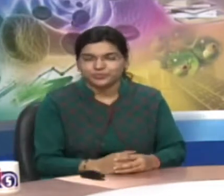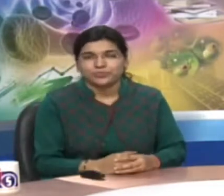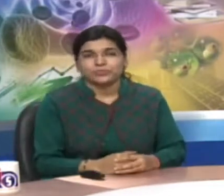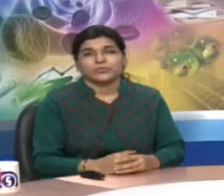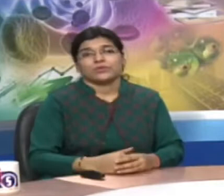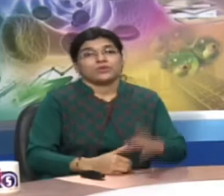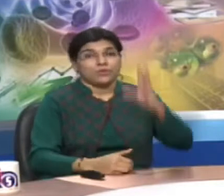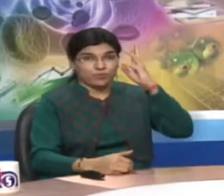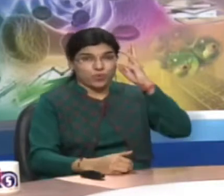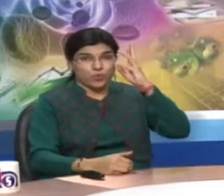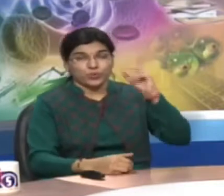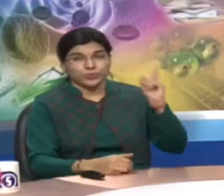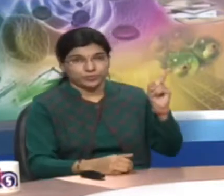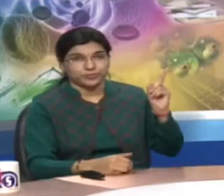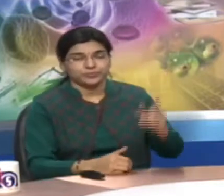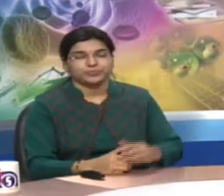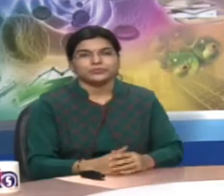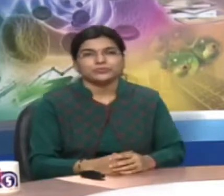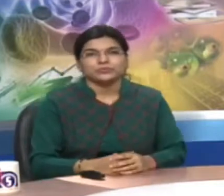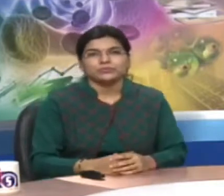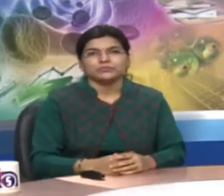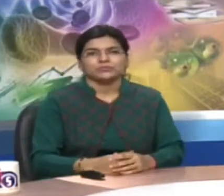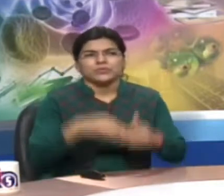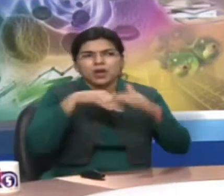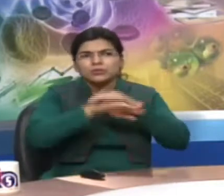Fourth is qualified.